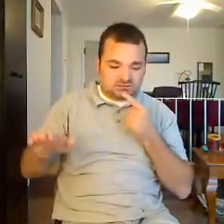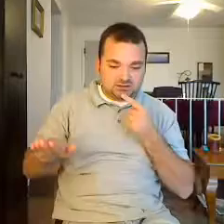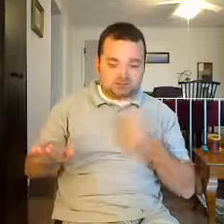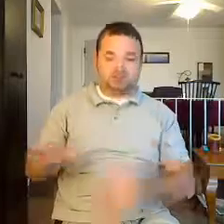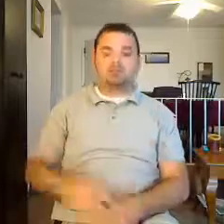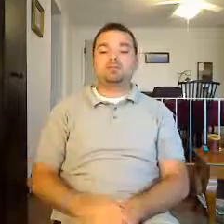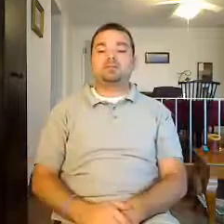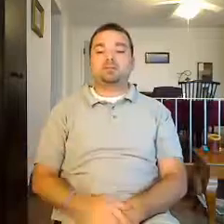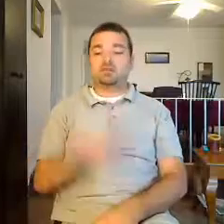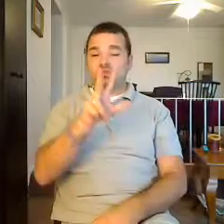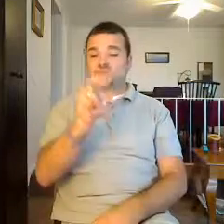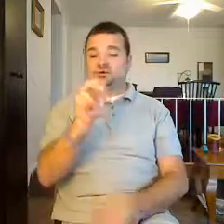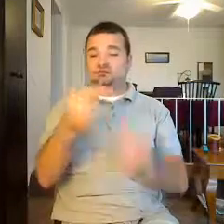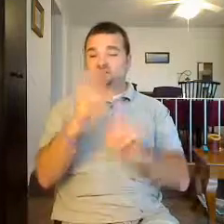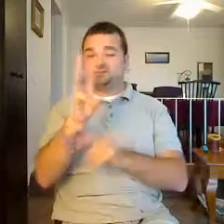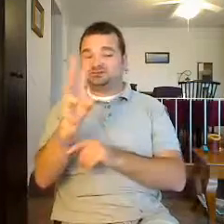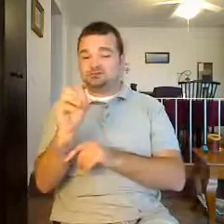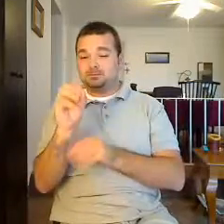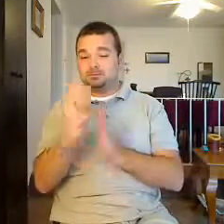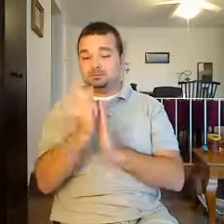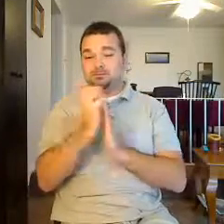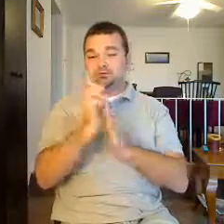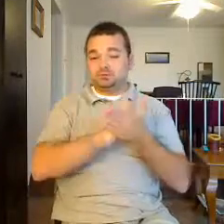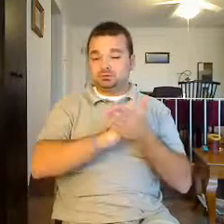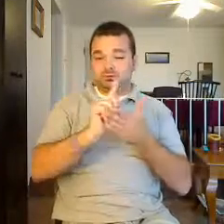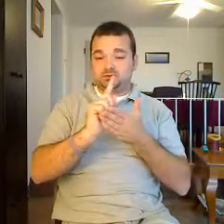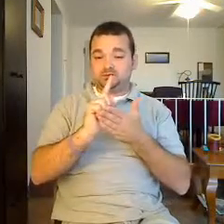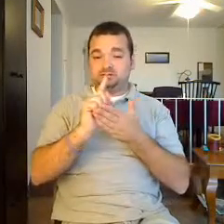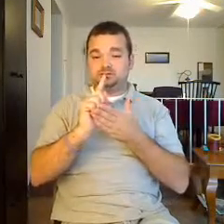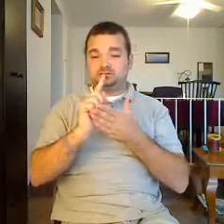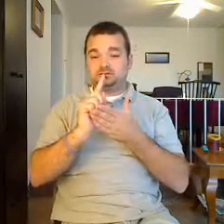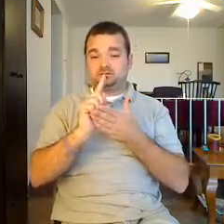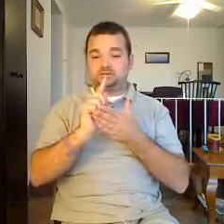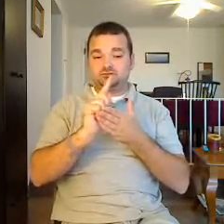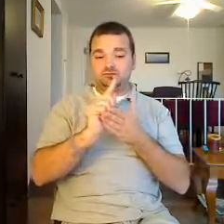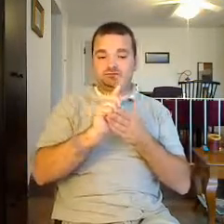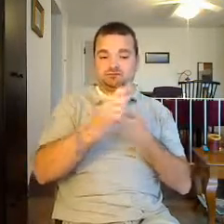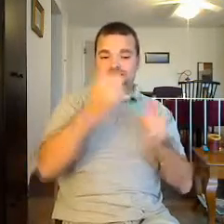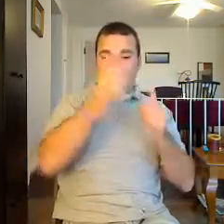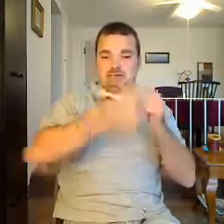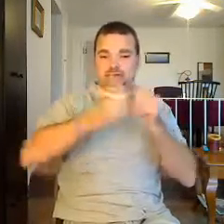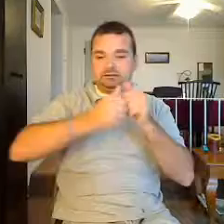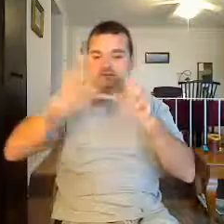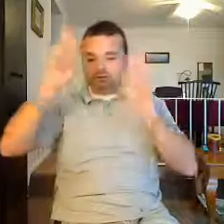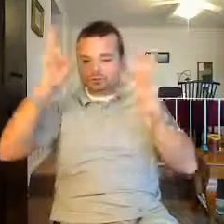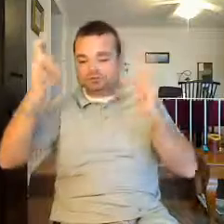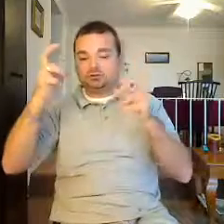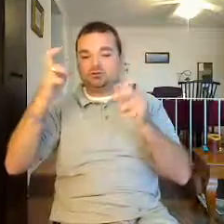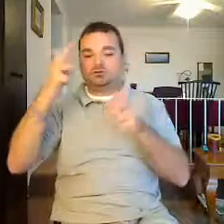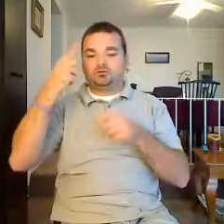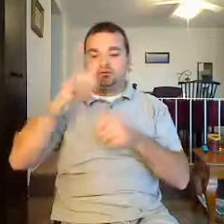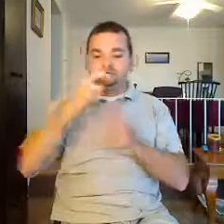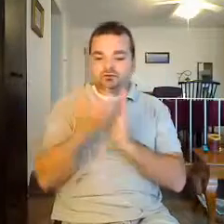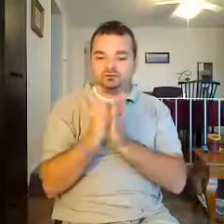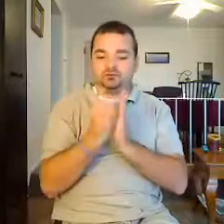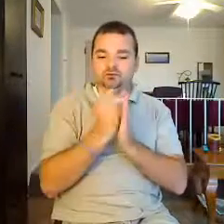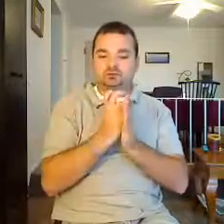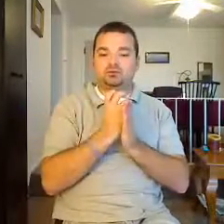Schedule 30 to 60 minutes a week per subject for this review. Frequent